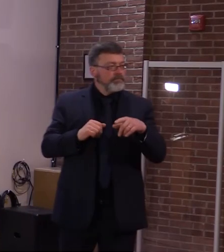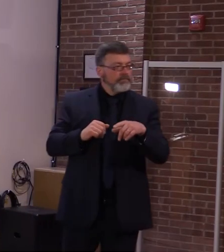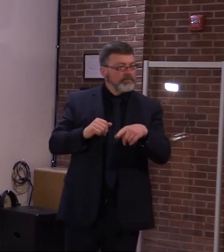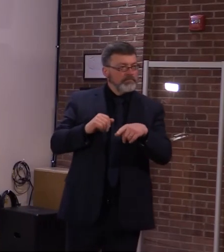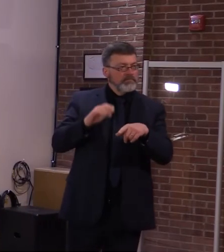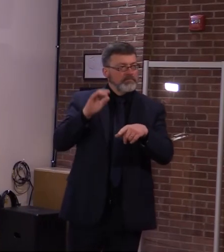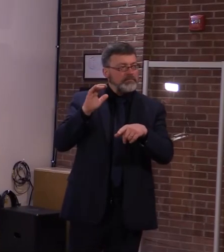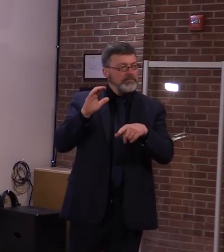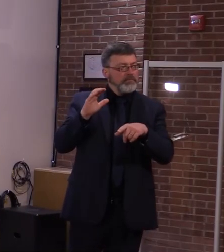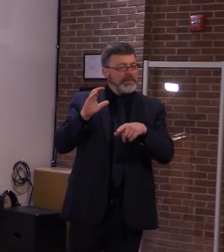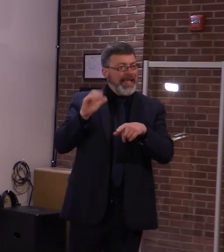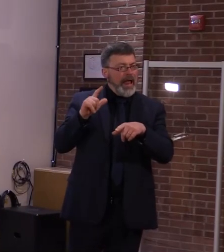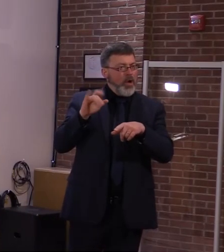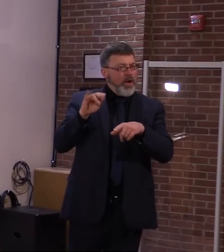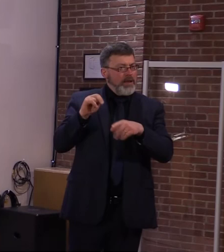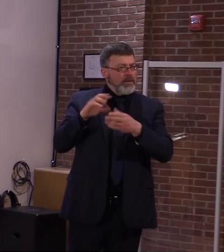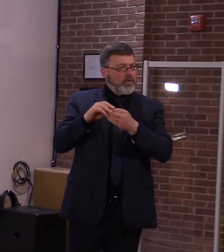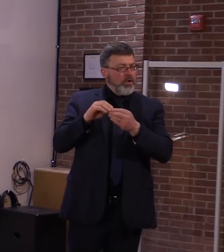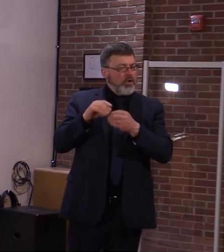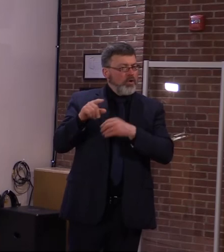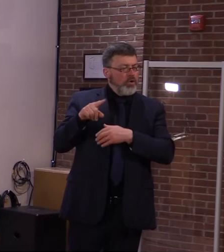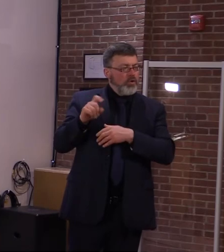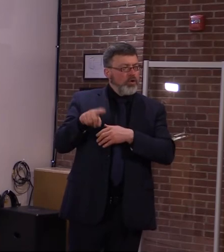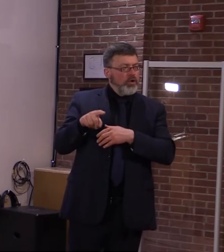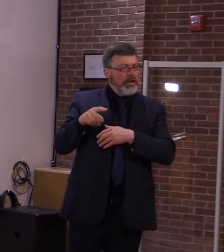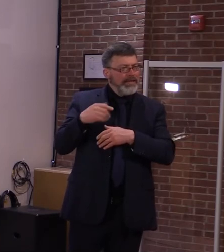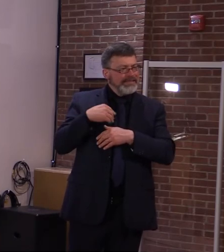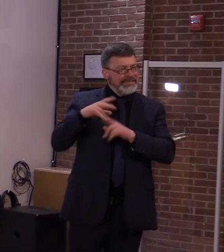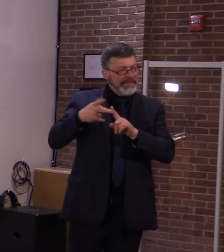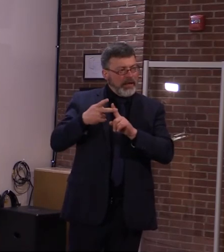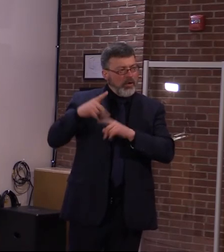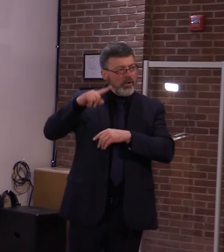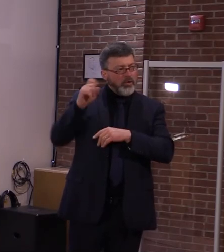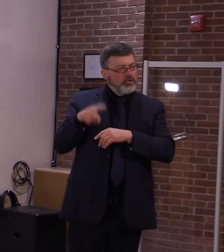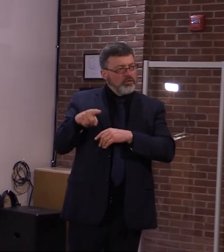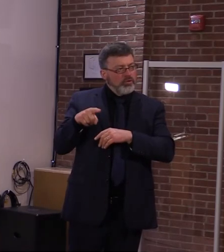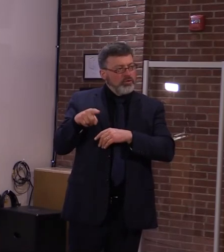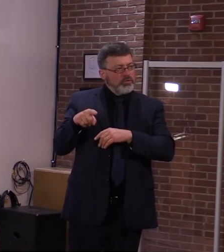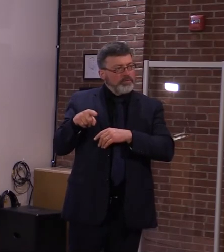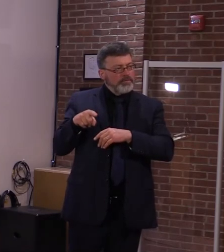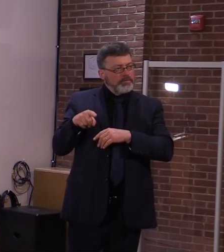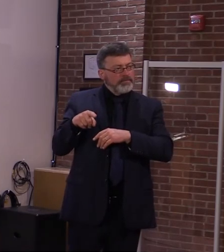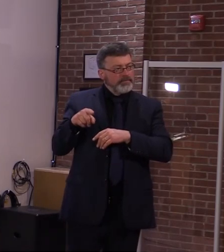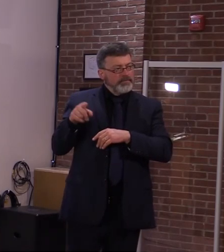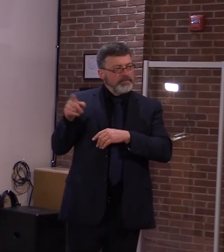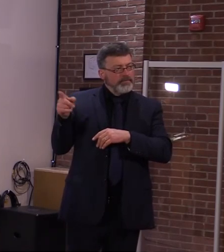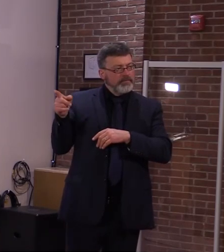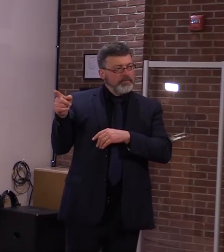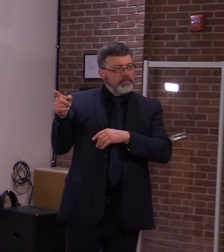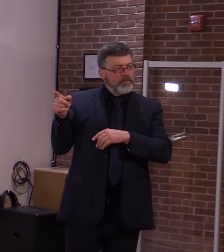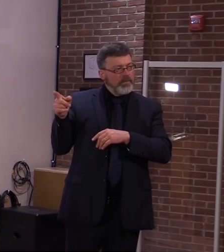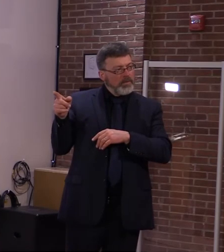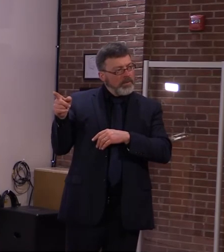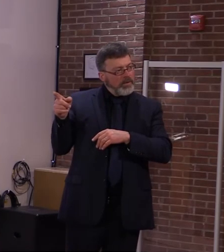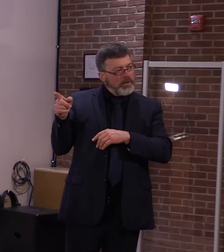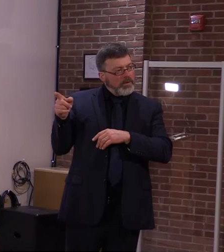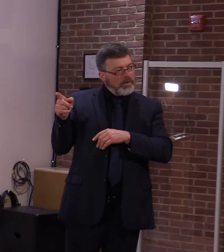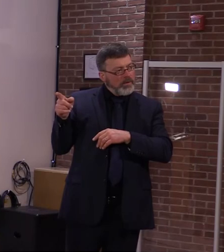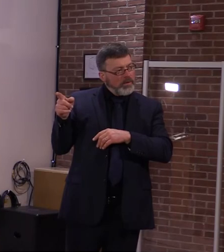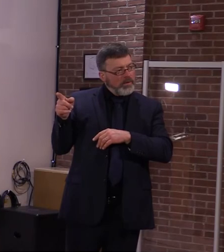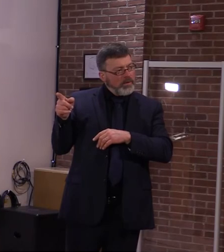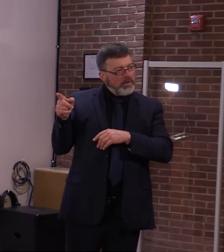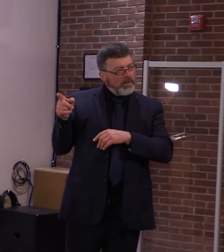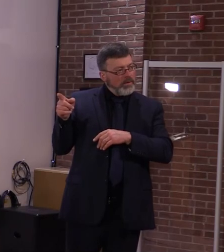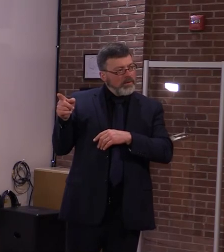Go ahead. Yeah, I was going to say you mentioned stay tuned, and earlier Deputy Secretary Samuelson